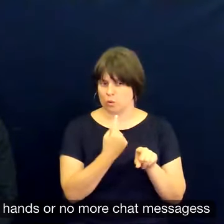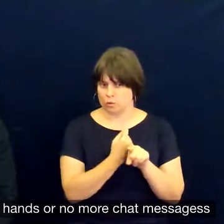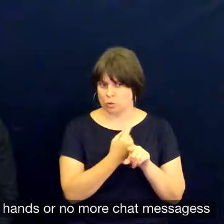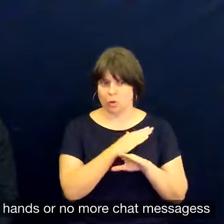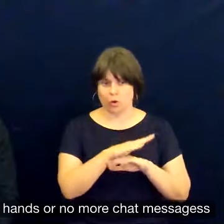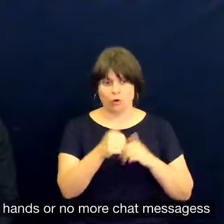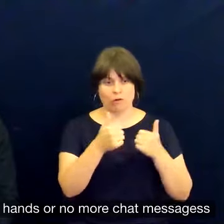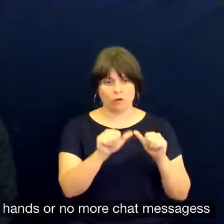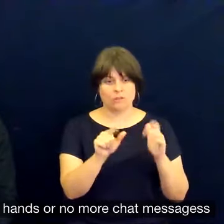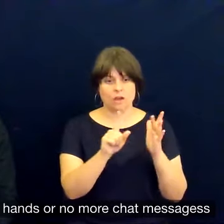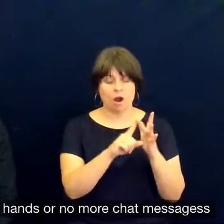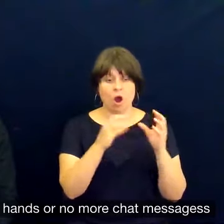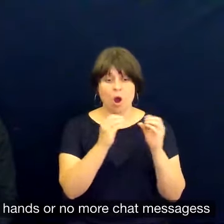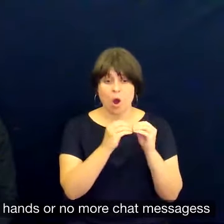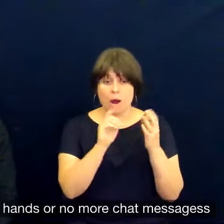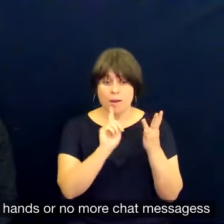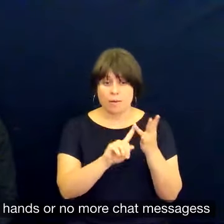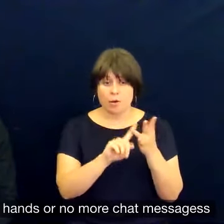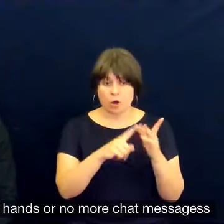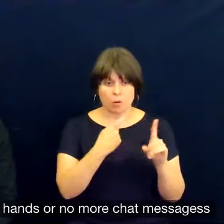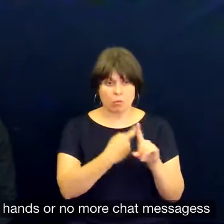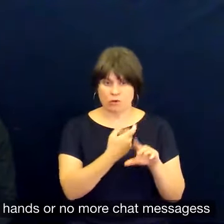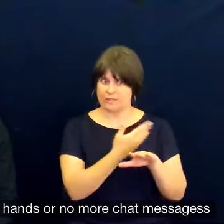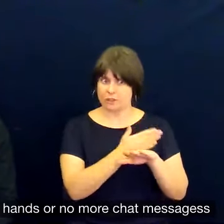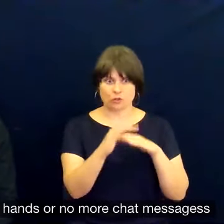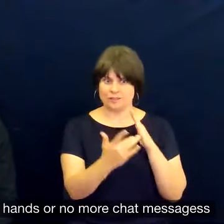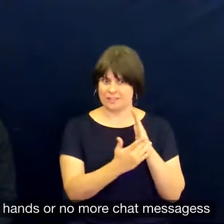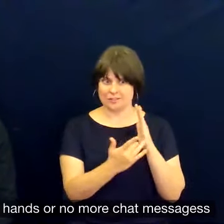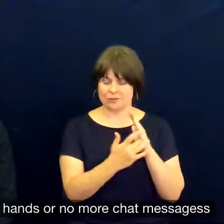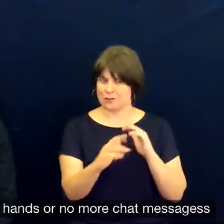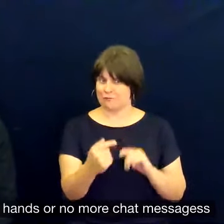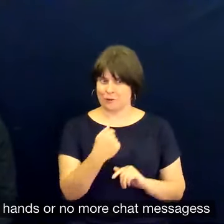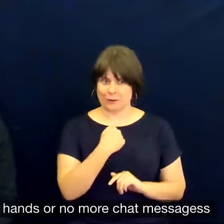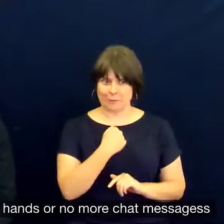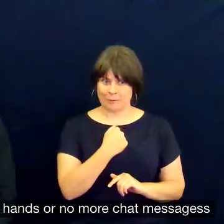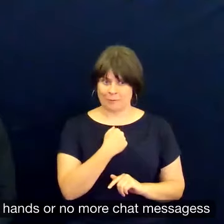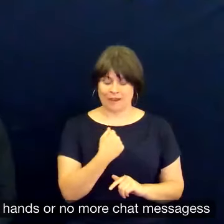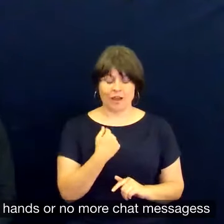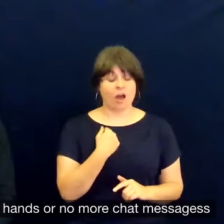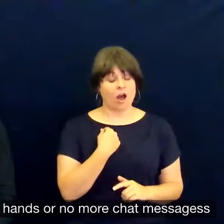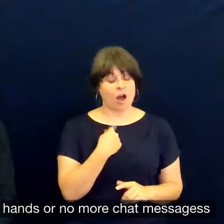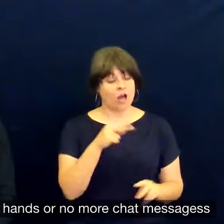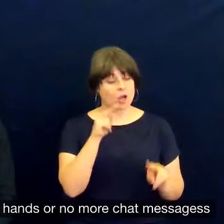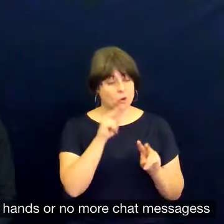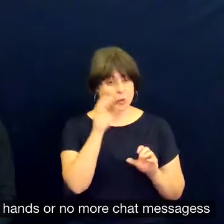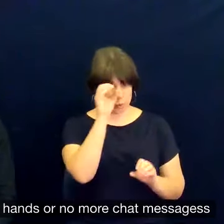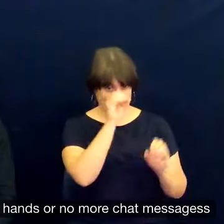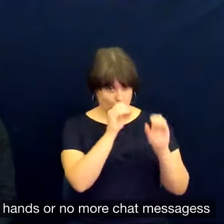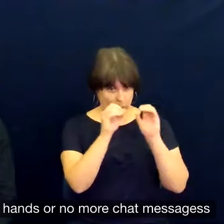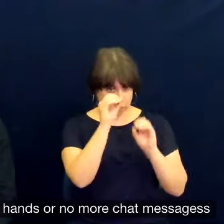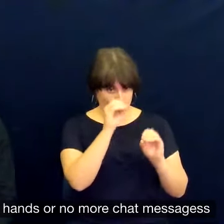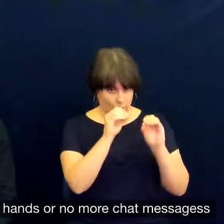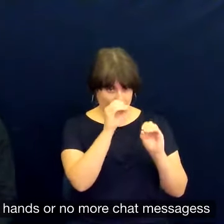using iBooks. It is new to me as well. And I had a quick look through Google